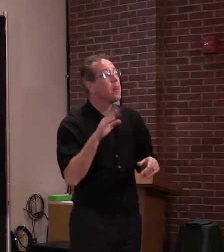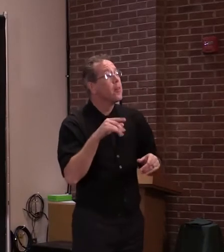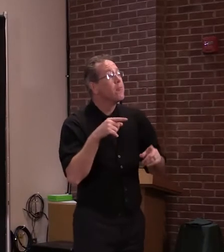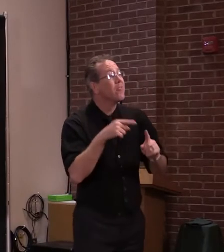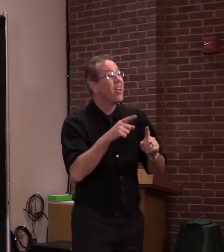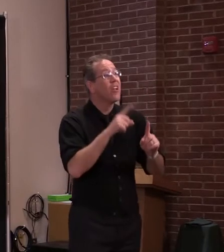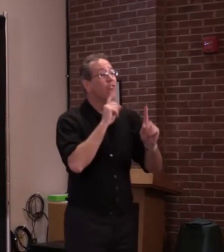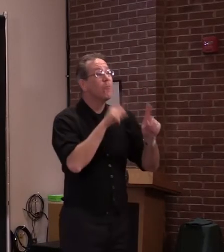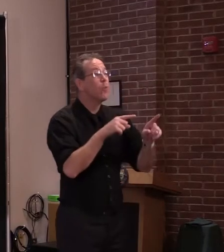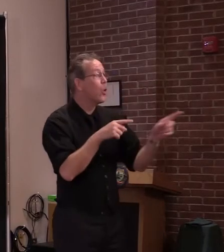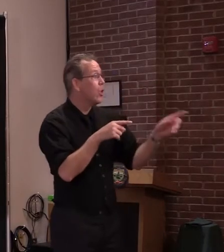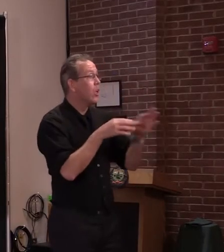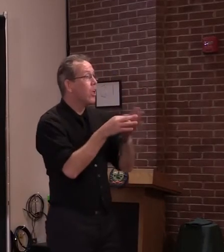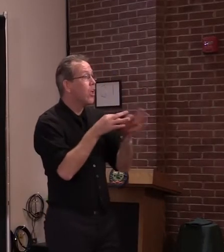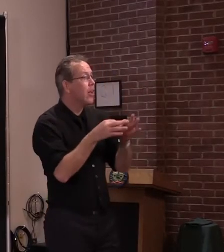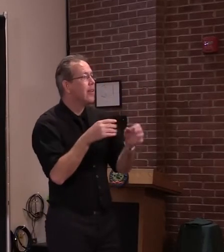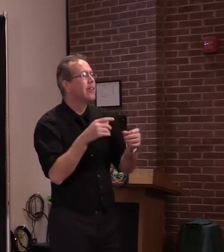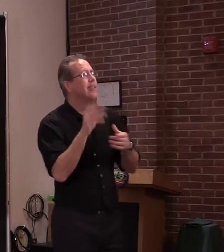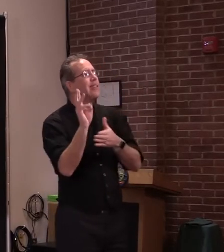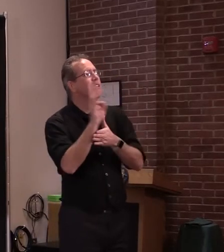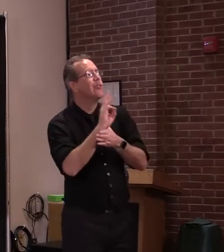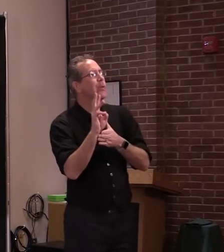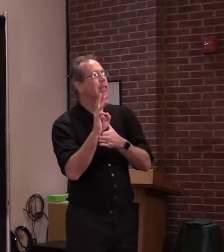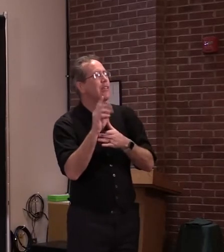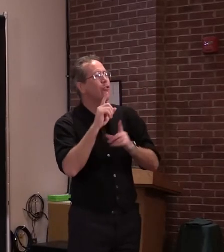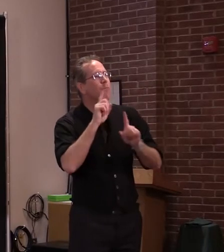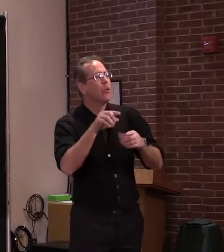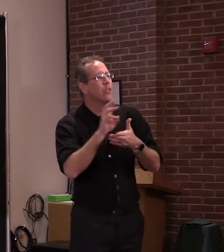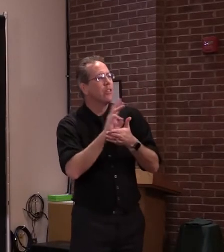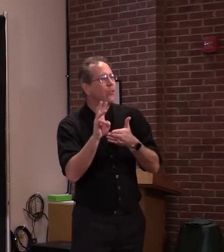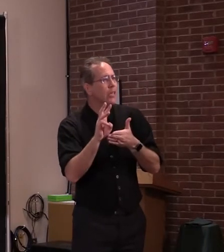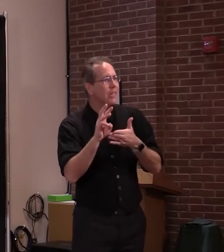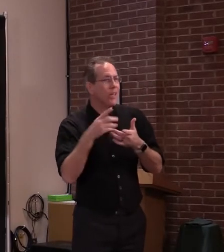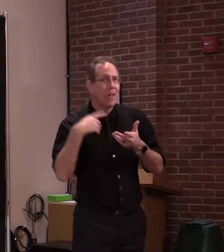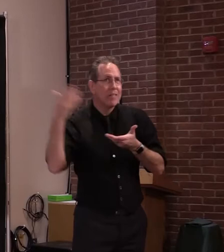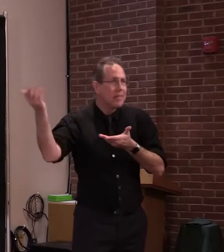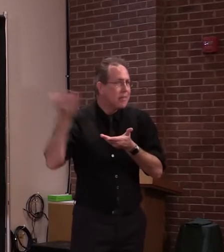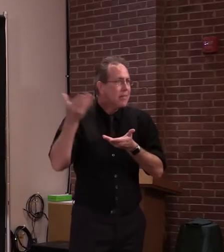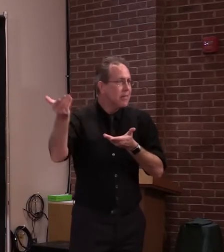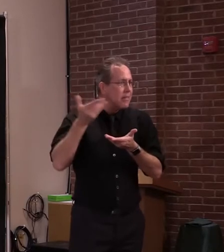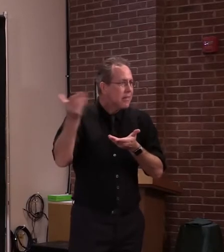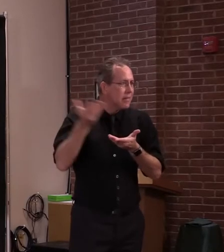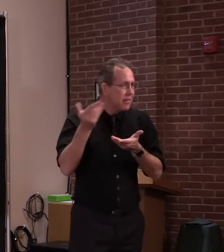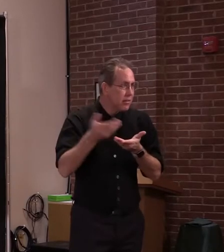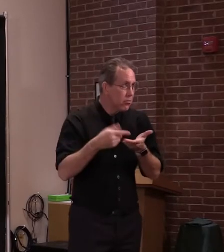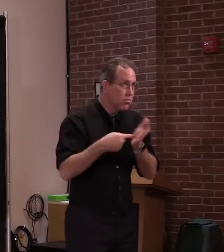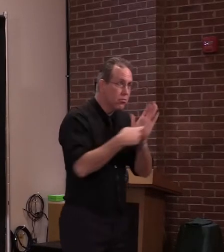to get this proposal to the legislature for its consideration, you know, and that,